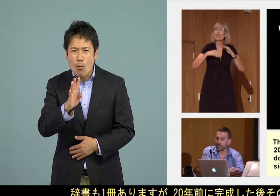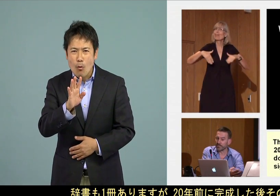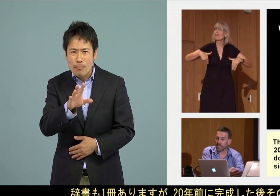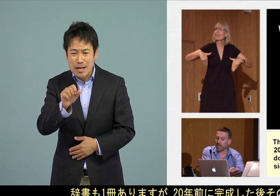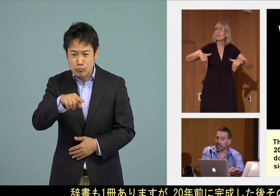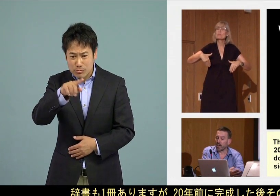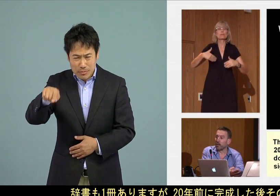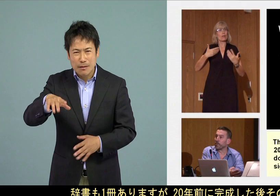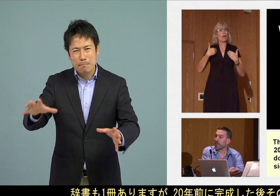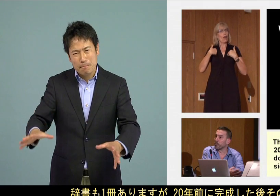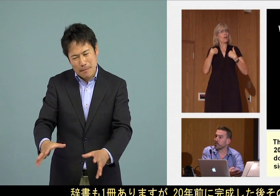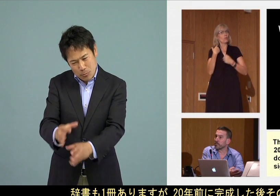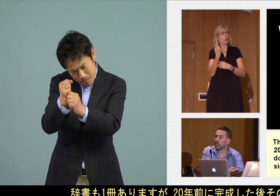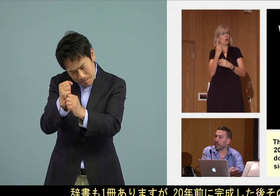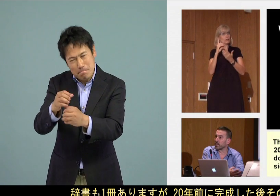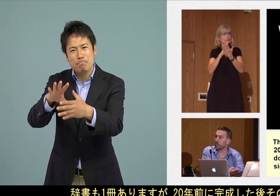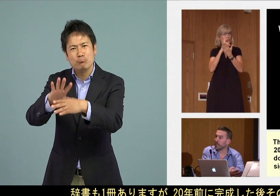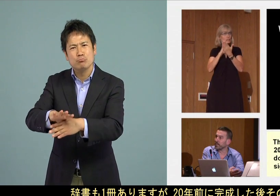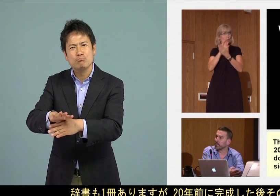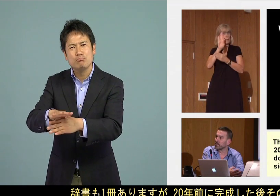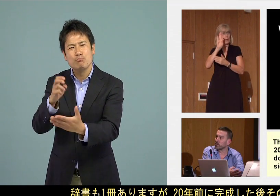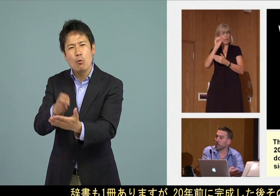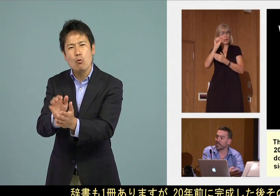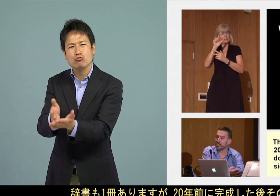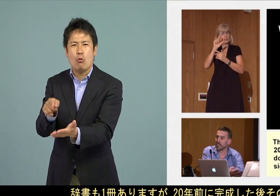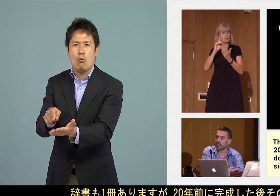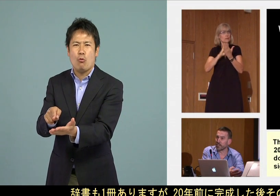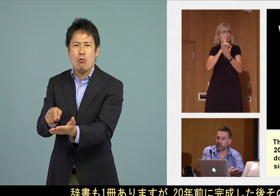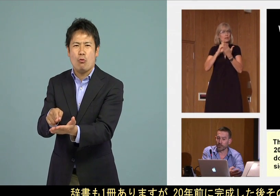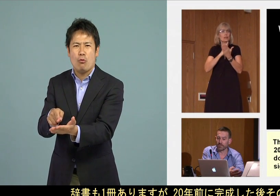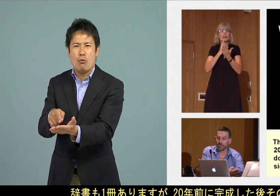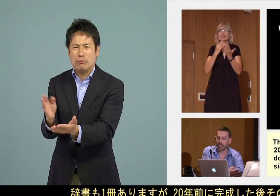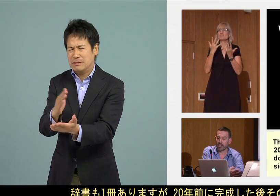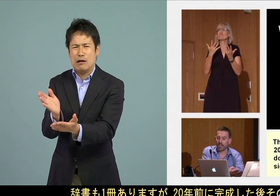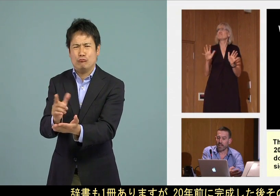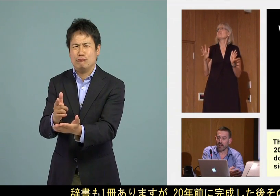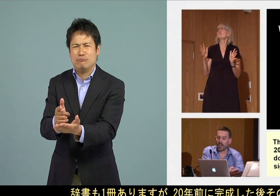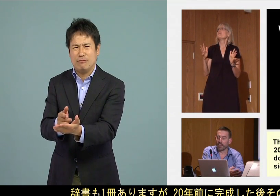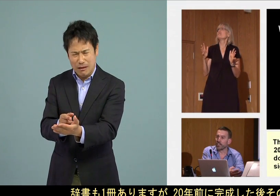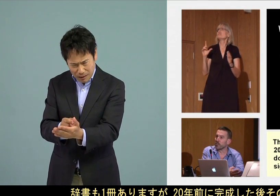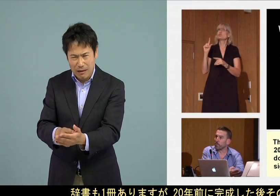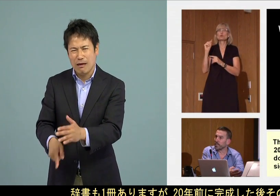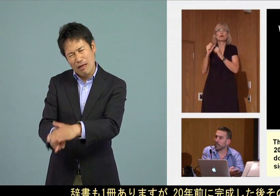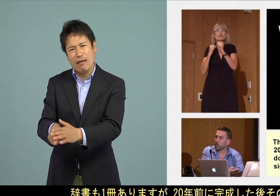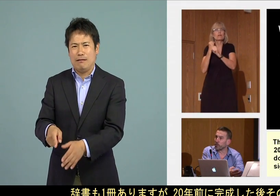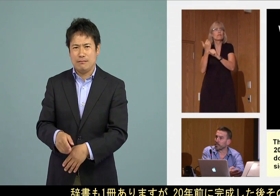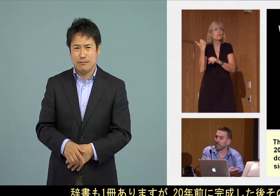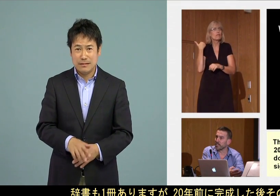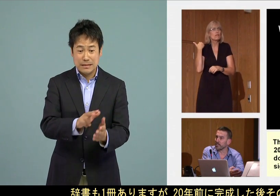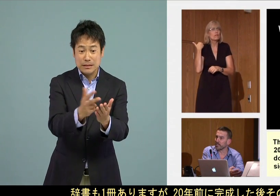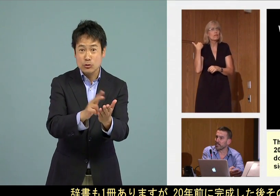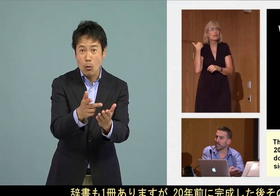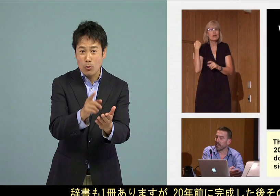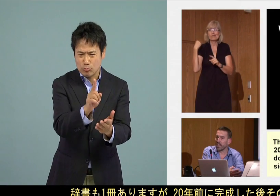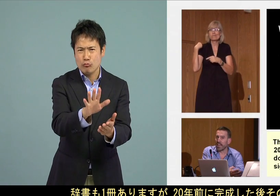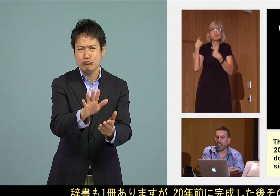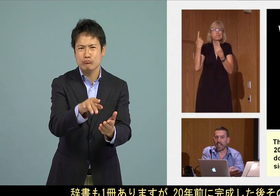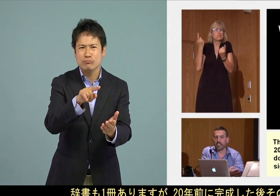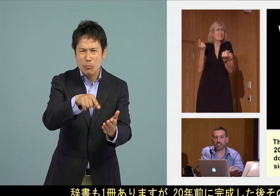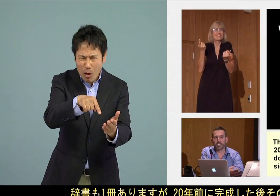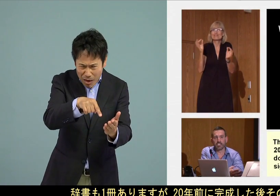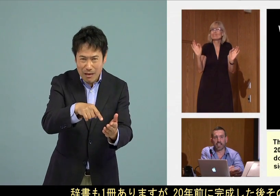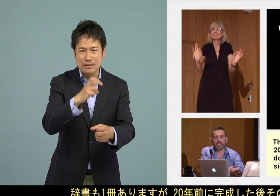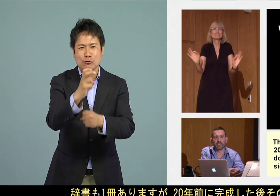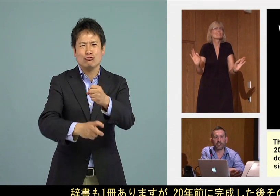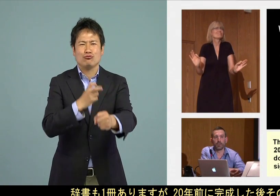dictionary, but that was completed 20 years ago. There's not been any work since,